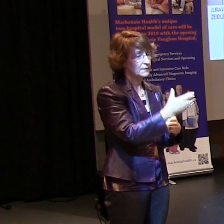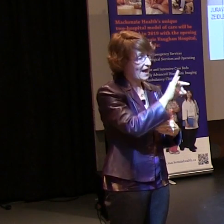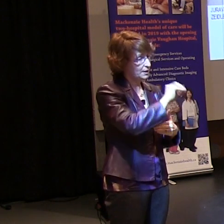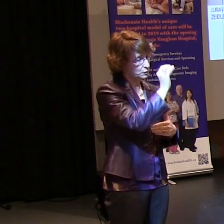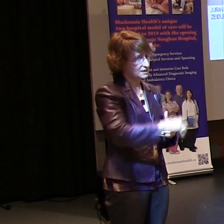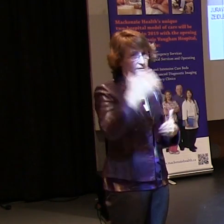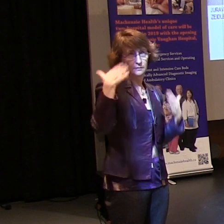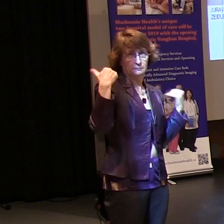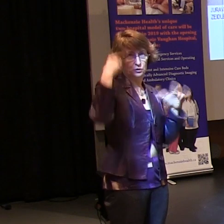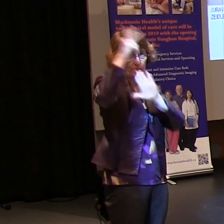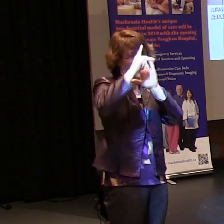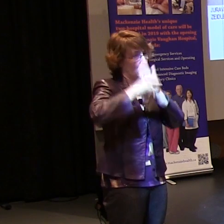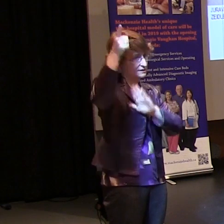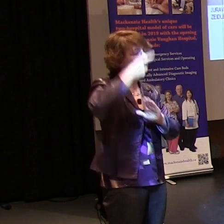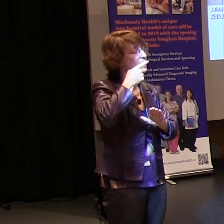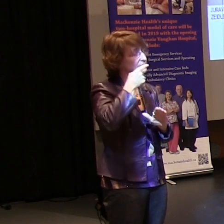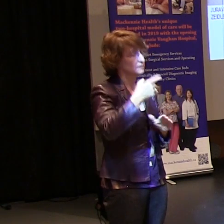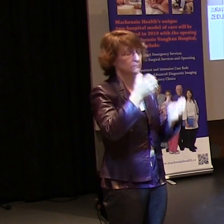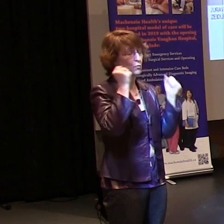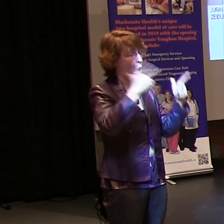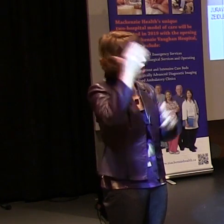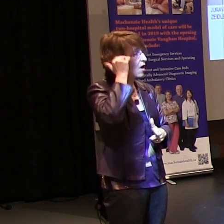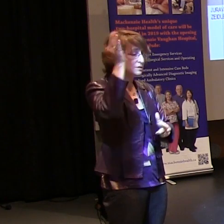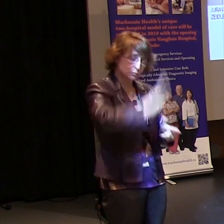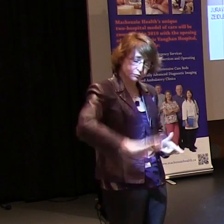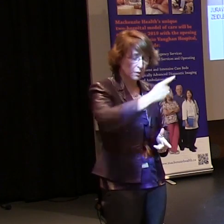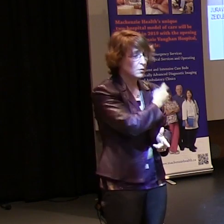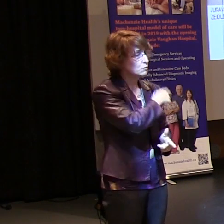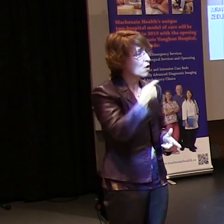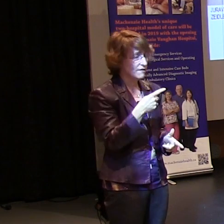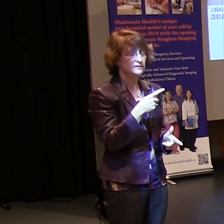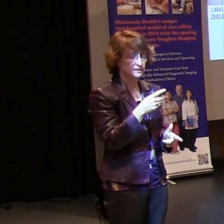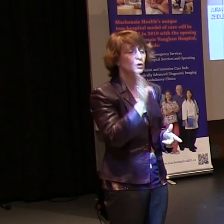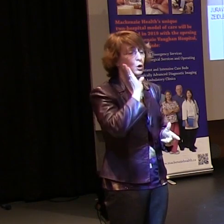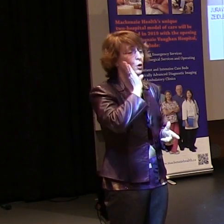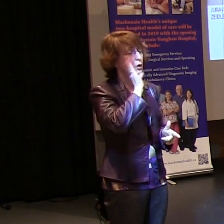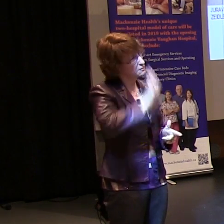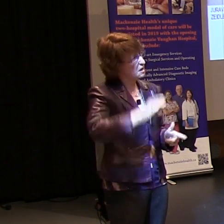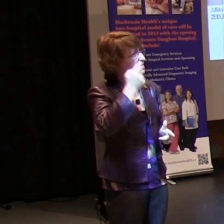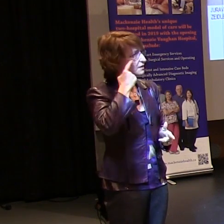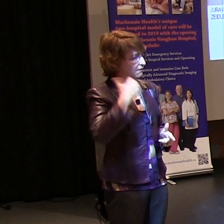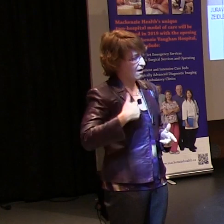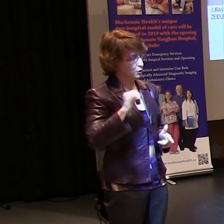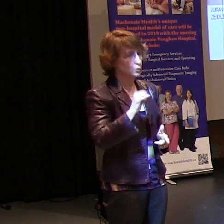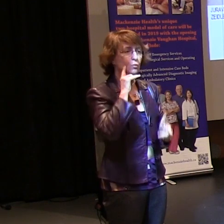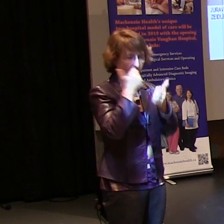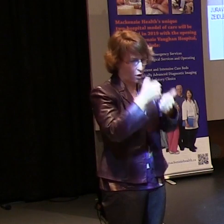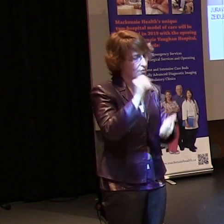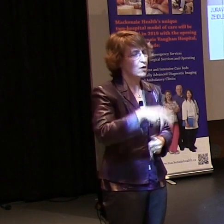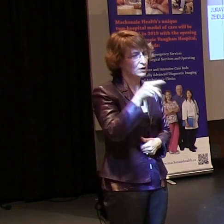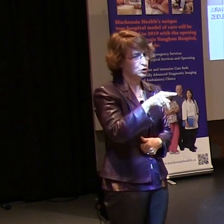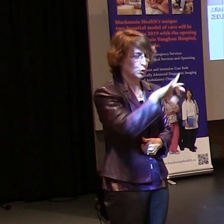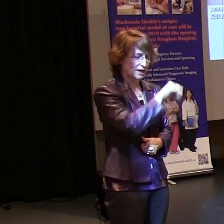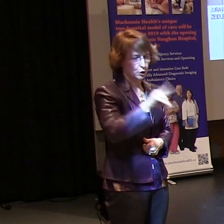ministry policy now. So all the hospital around the province, by the way, around I believe Canada, it's in this ratio. But it's